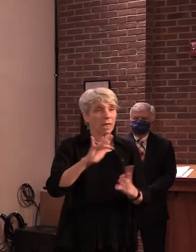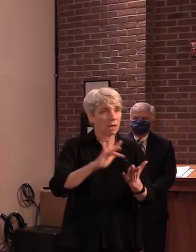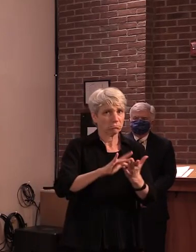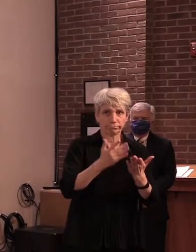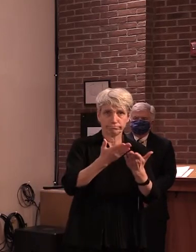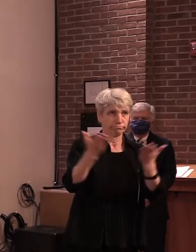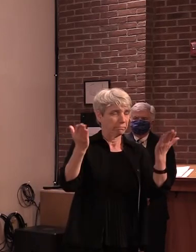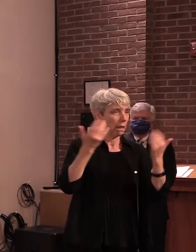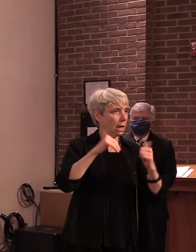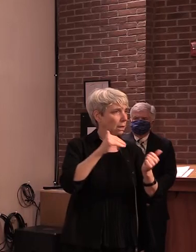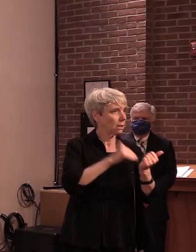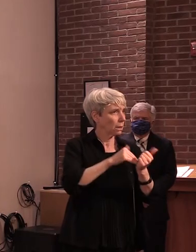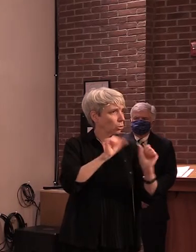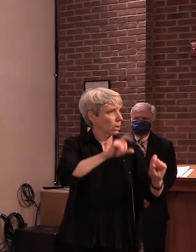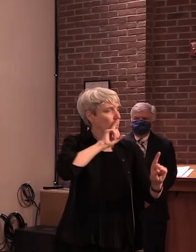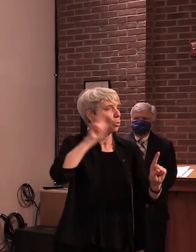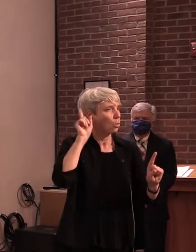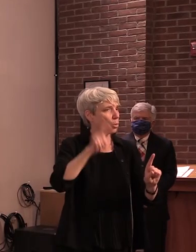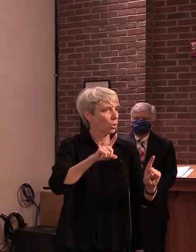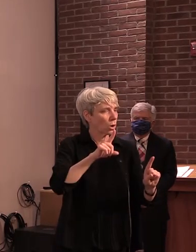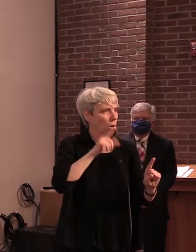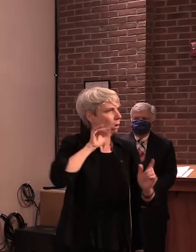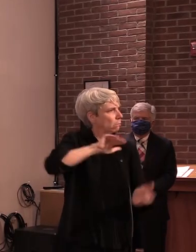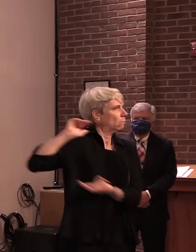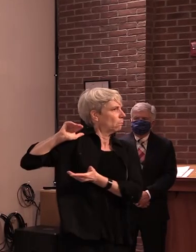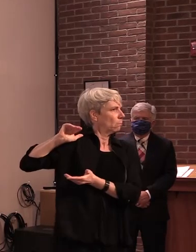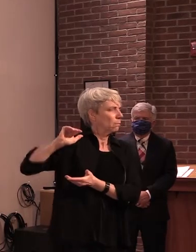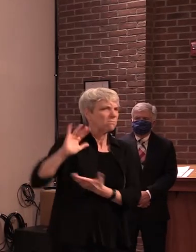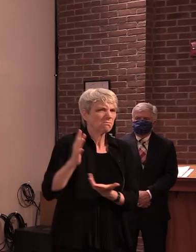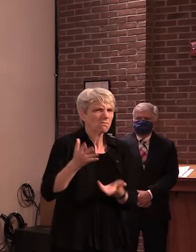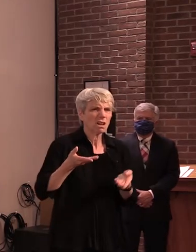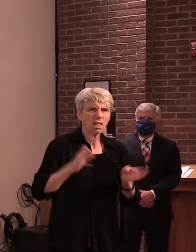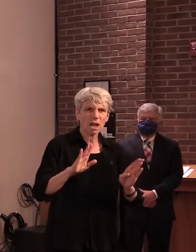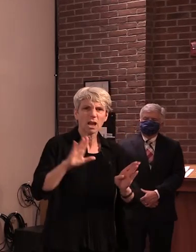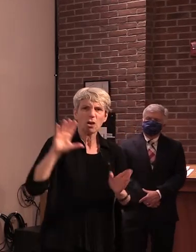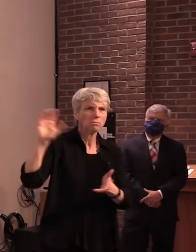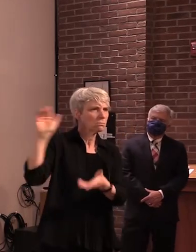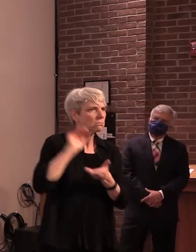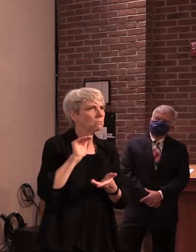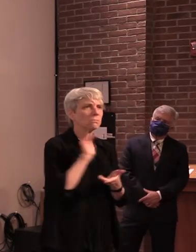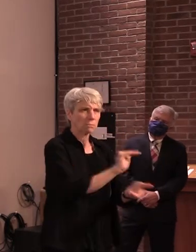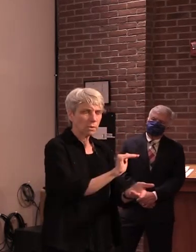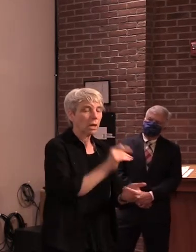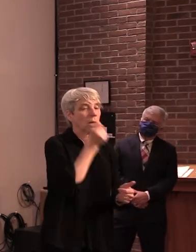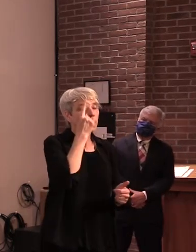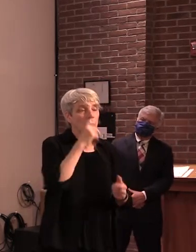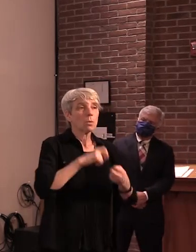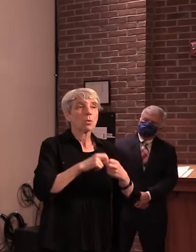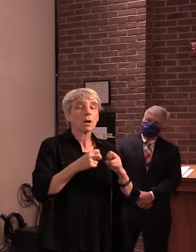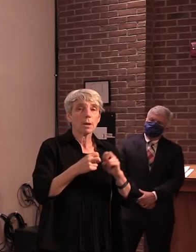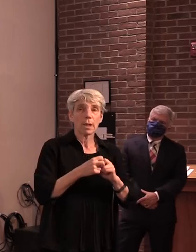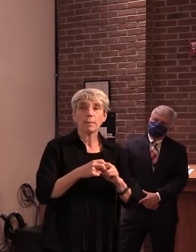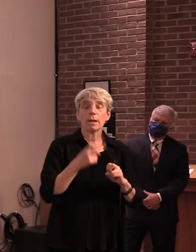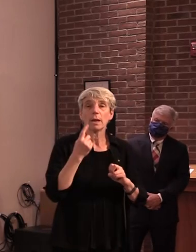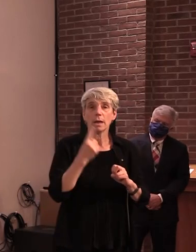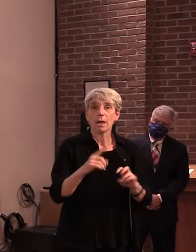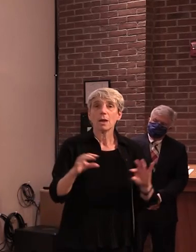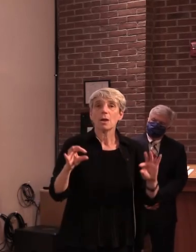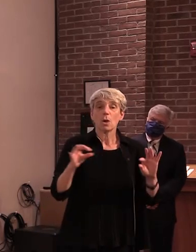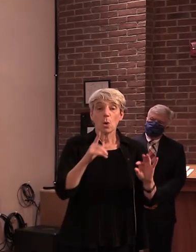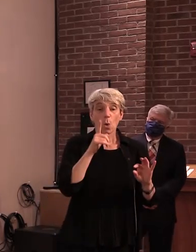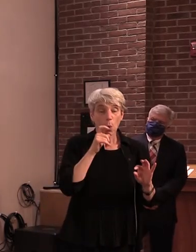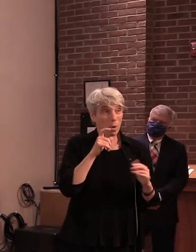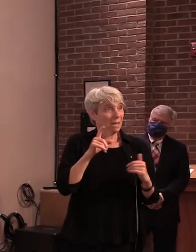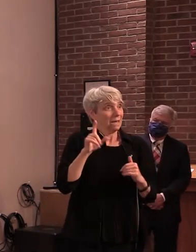It's only concerning because so many of the traditional uses of the drug need to still